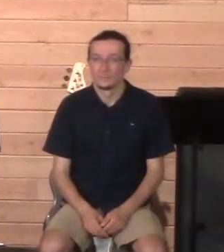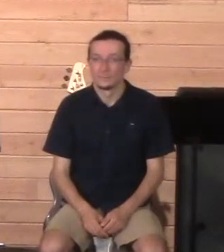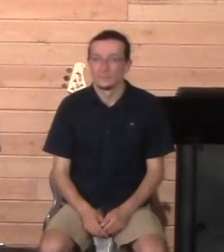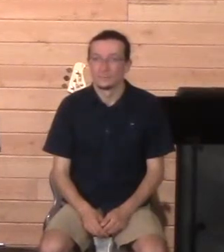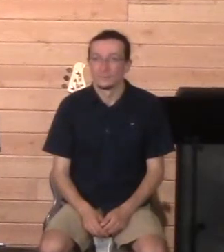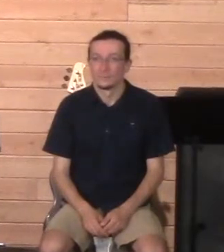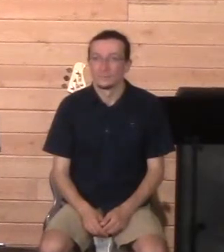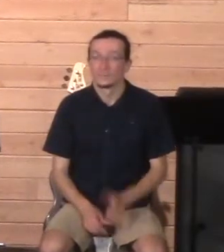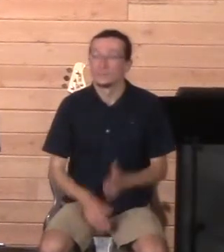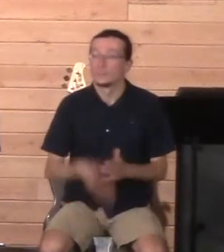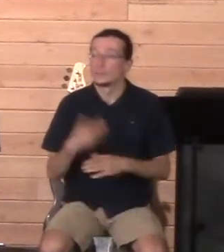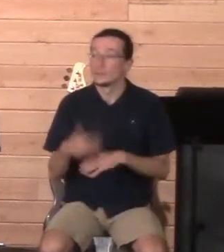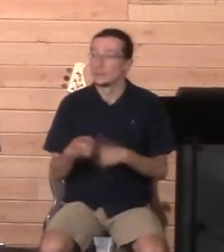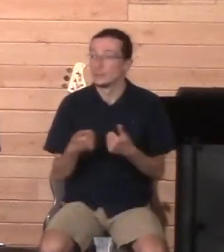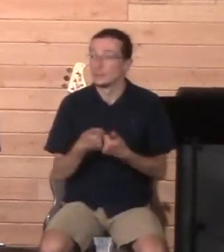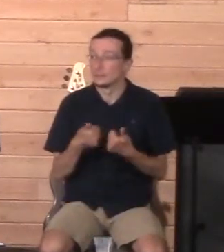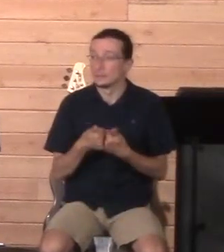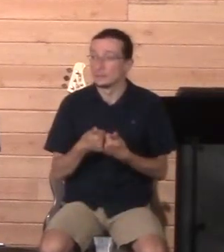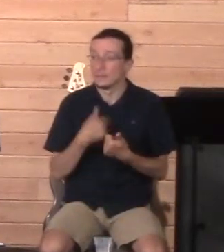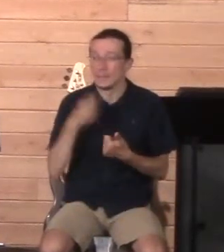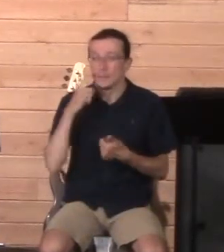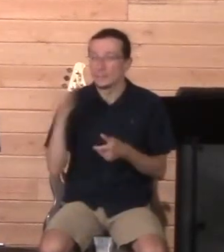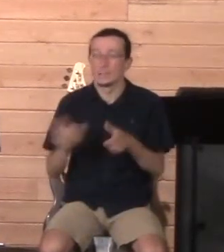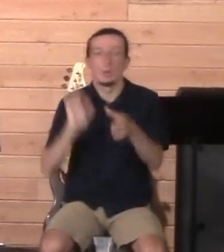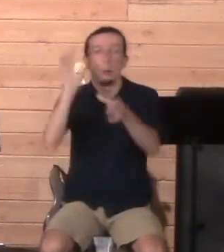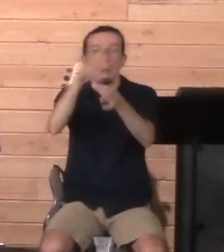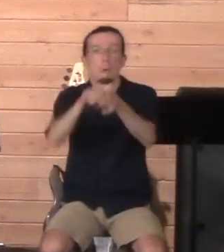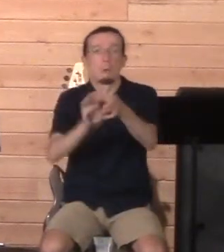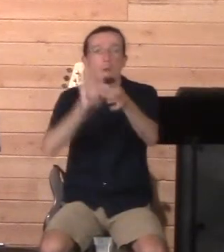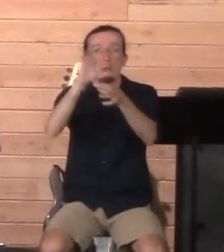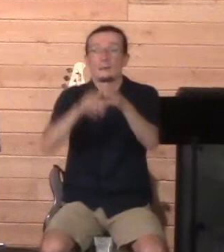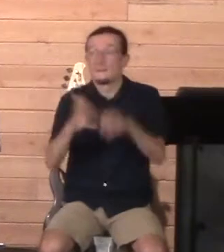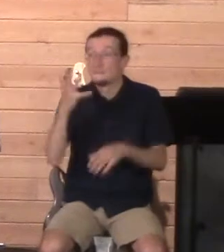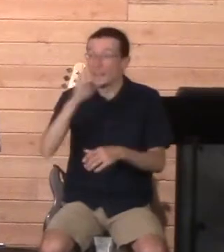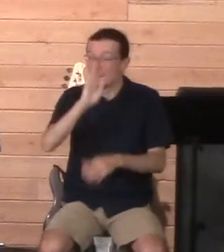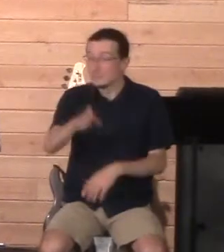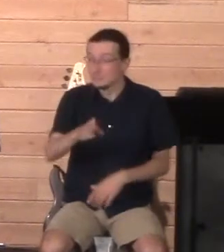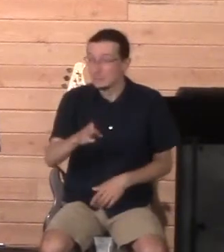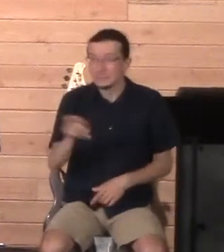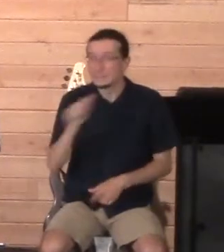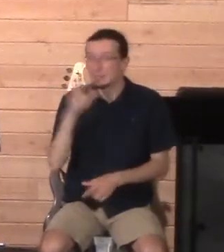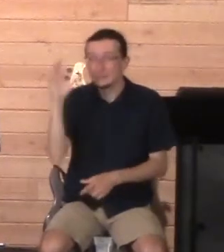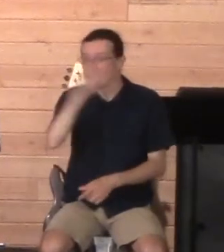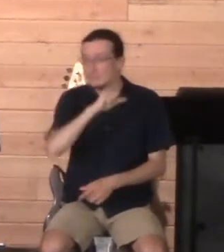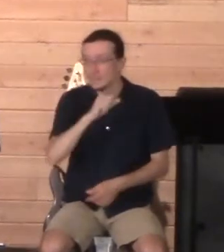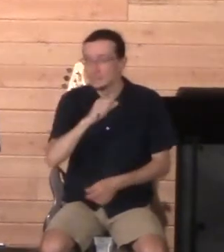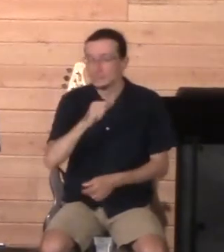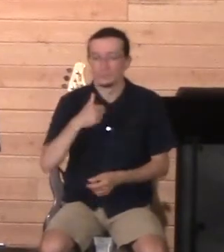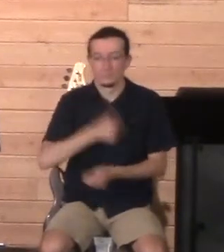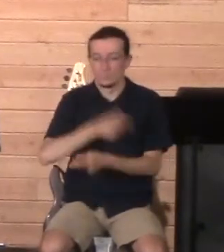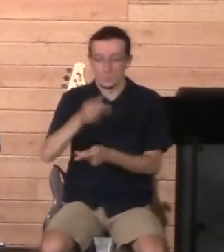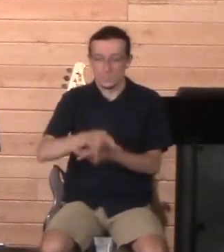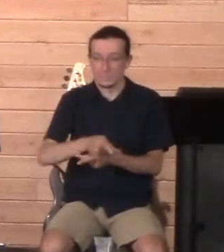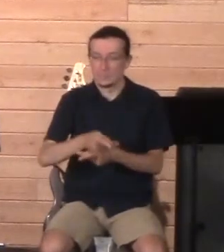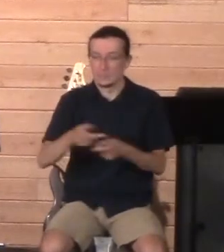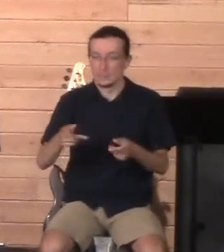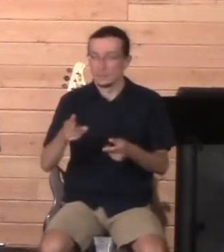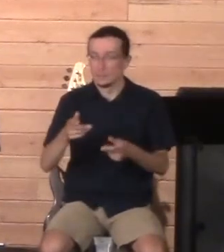The next game, I think he made 5 in a row. I don't think he missed. We just kept the court all